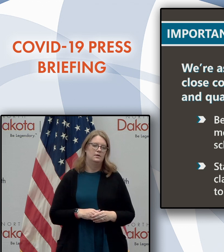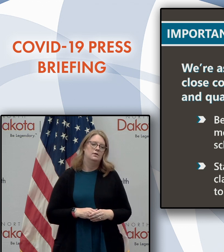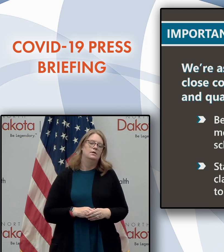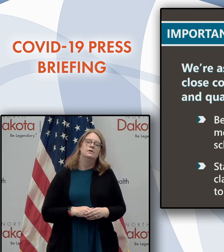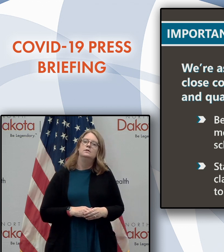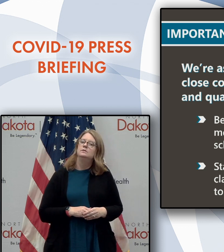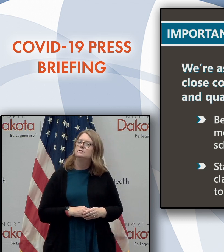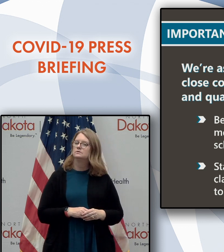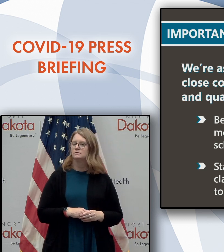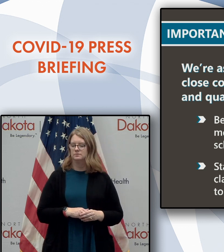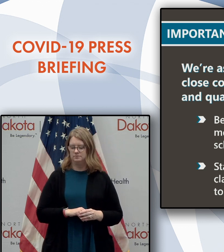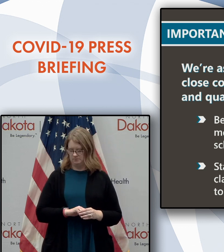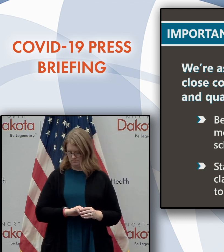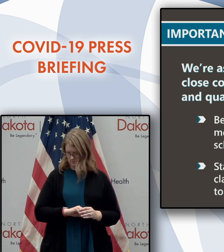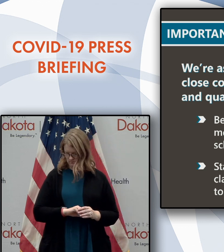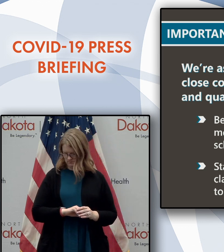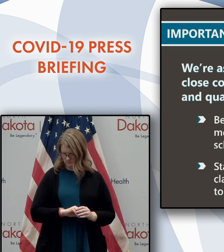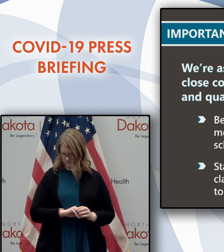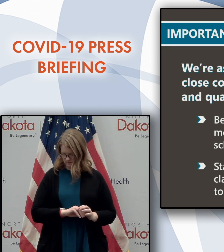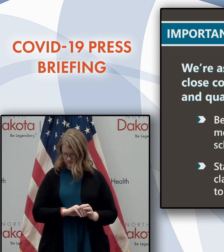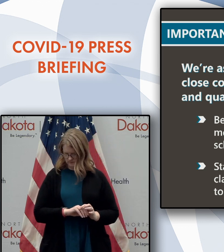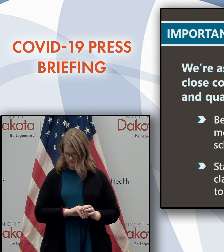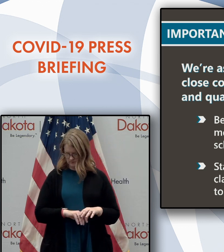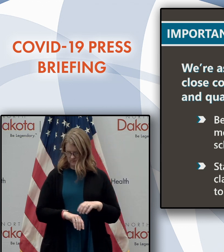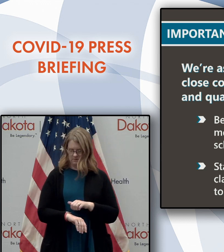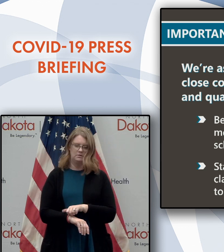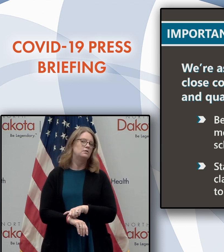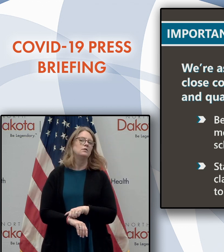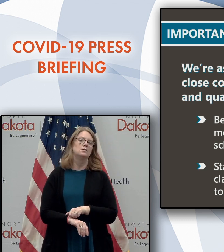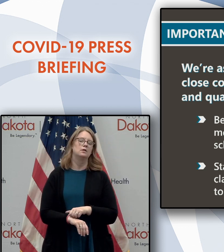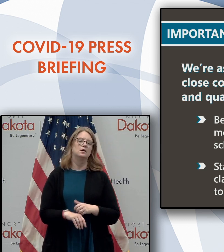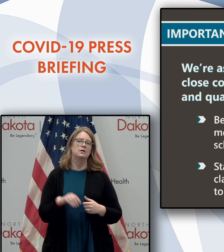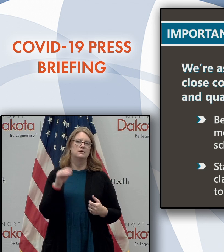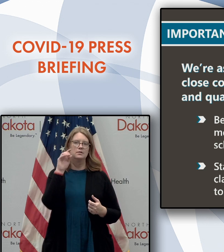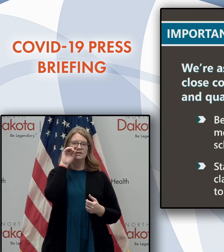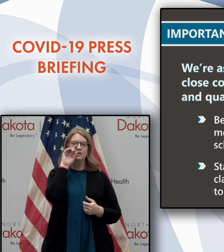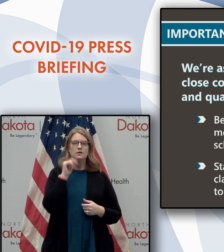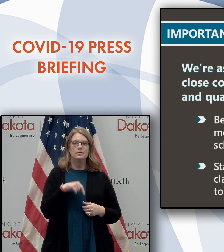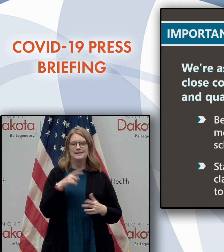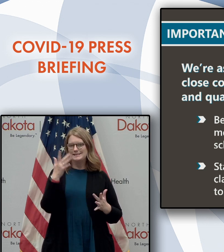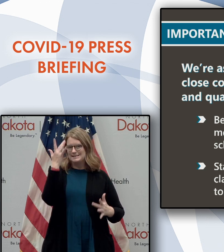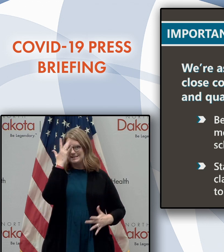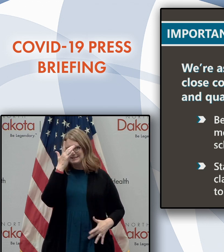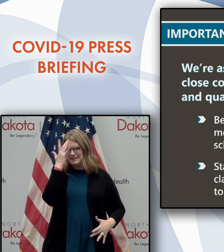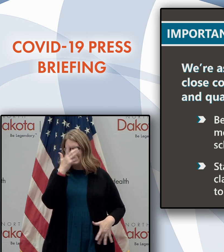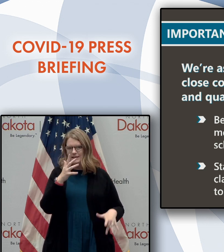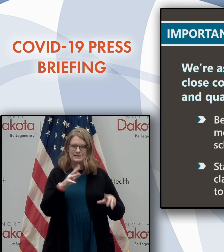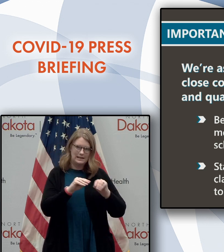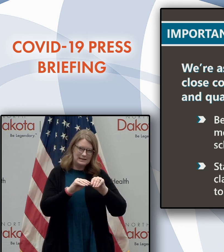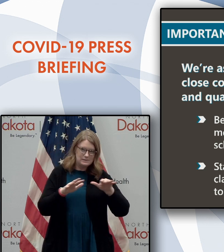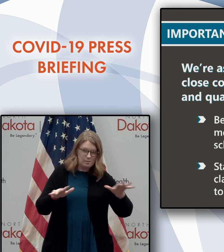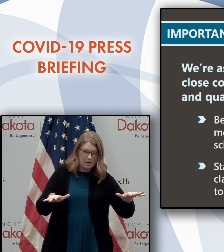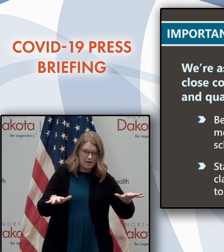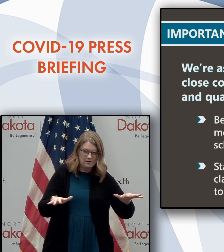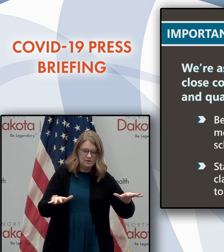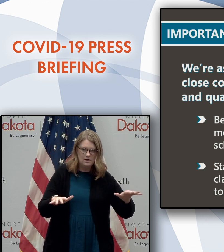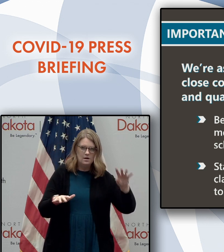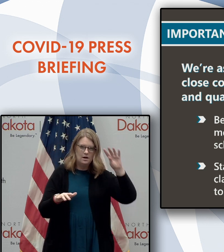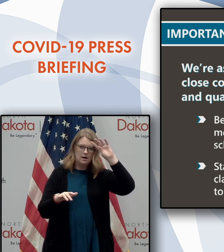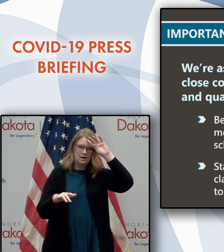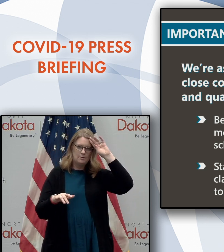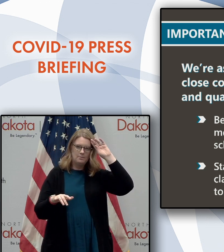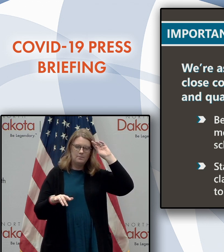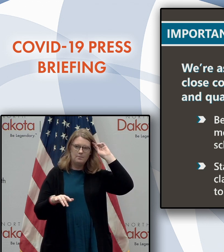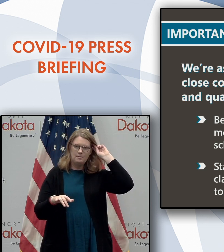And again, when we go to how this disease and how it spreads, and the focus again today is